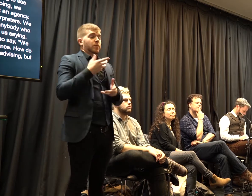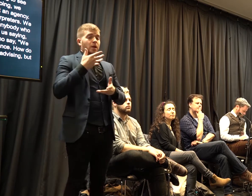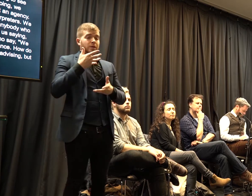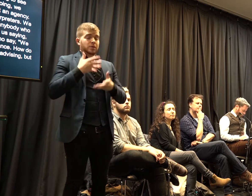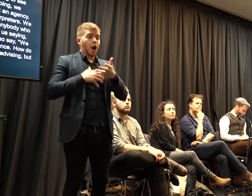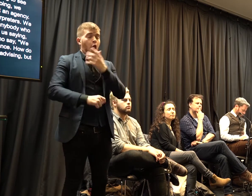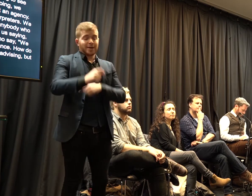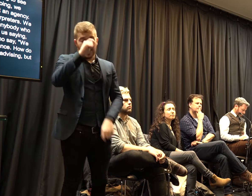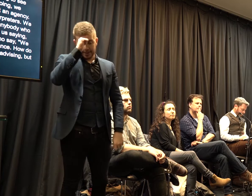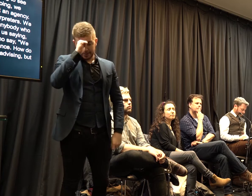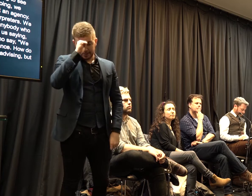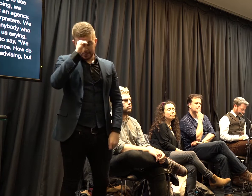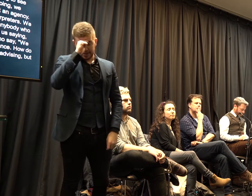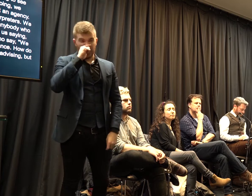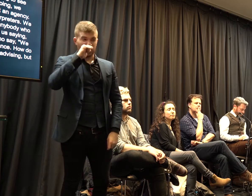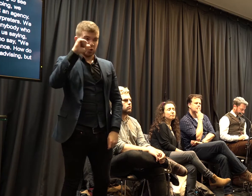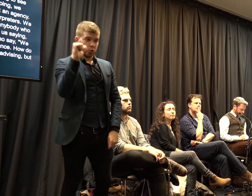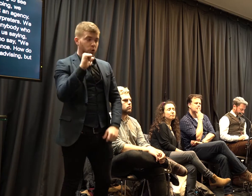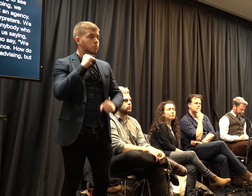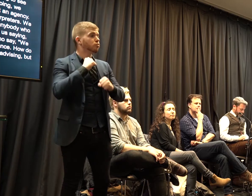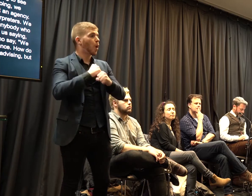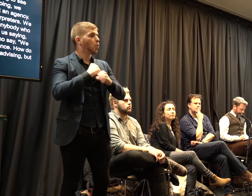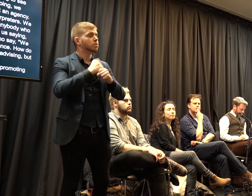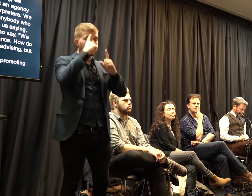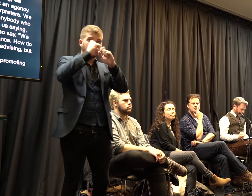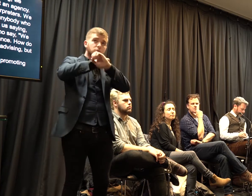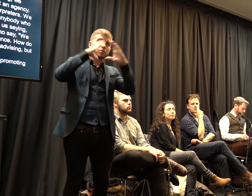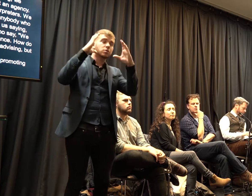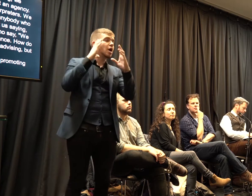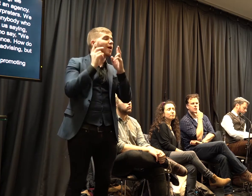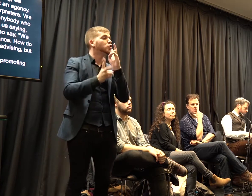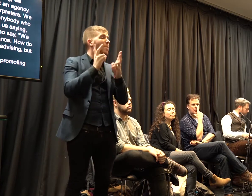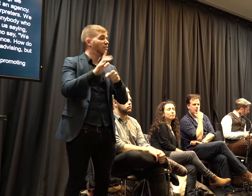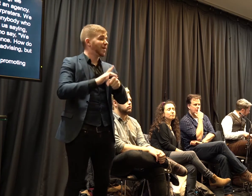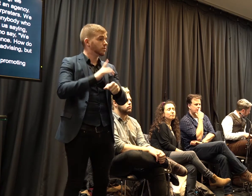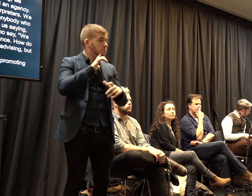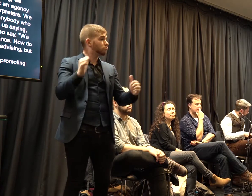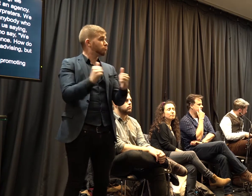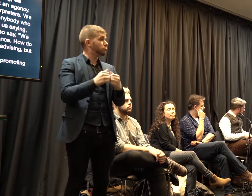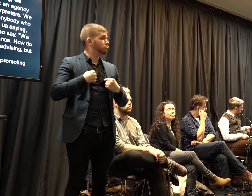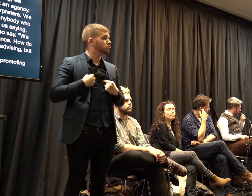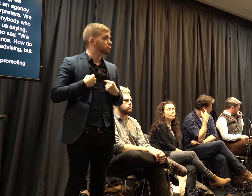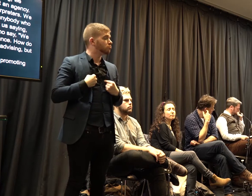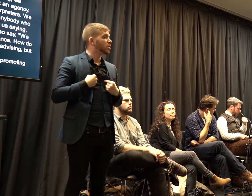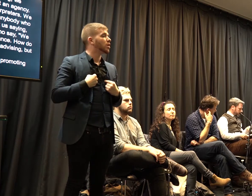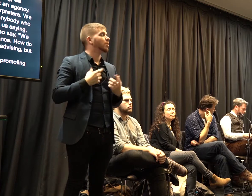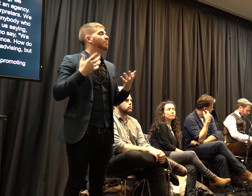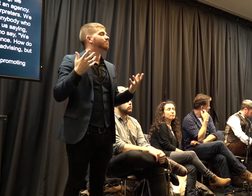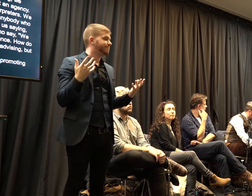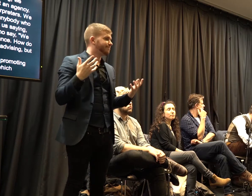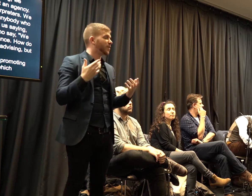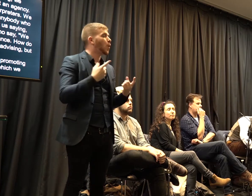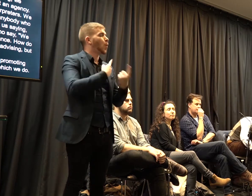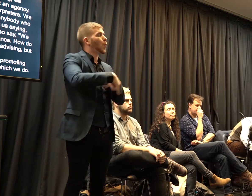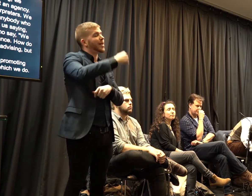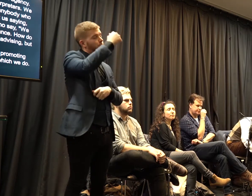hat on, I should be promoting the idea of interpreted theatre, which I do, which we do. However, I'm not a fool. We